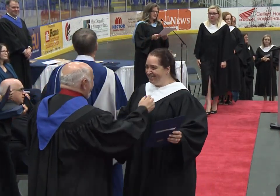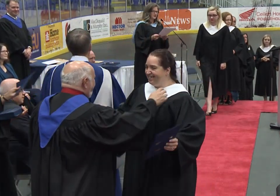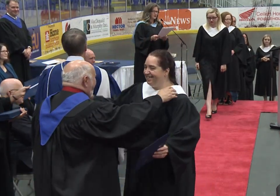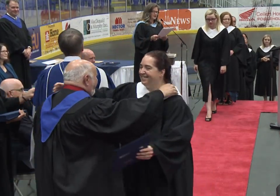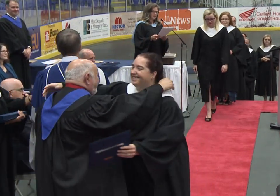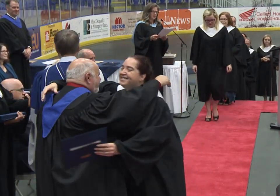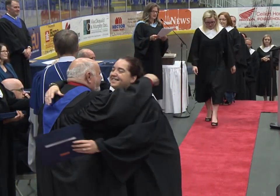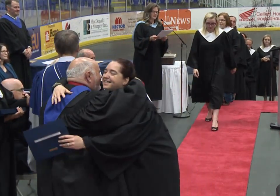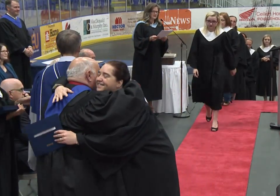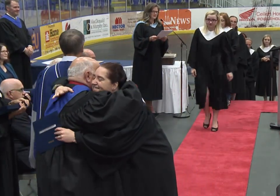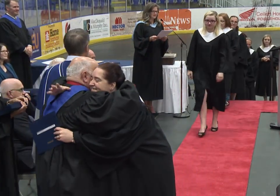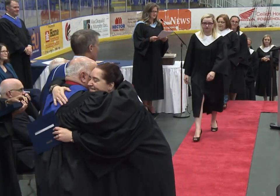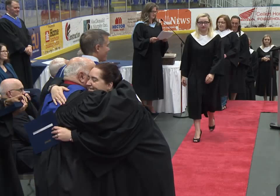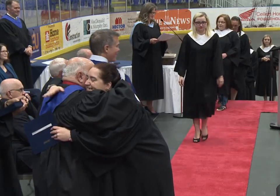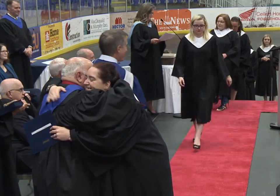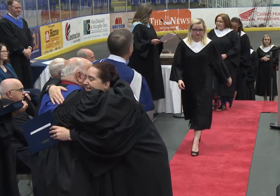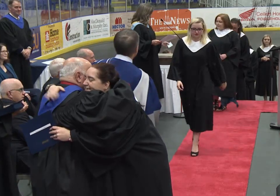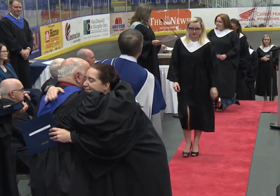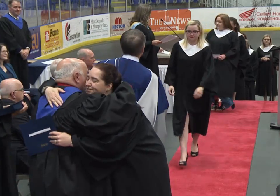Judy Frazier with honors.